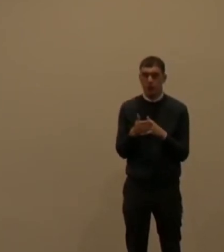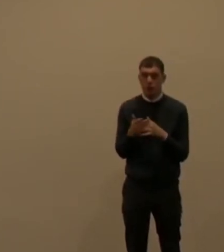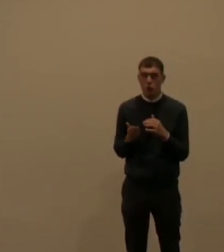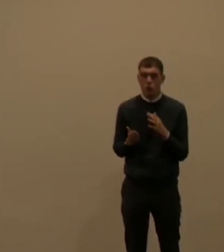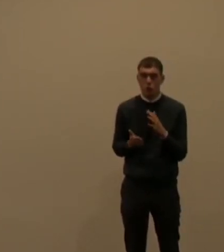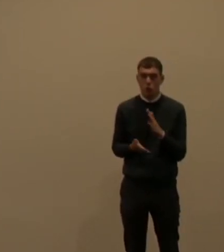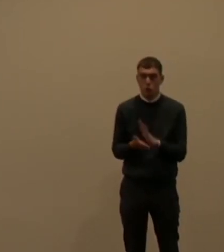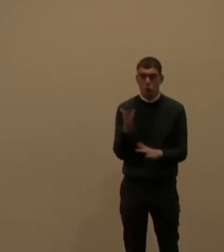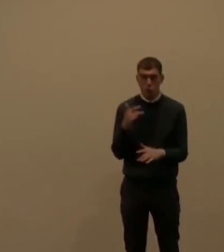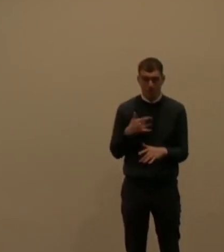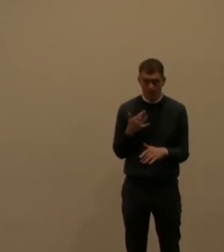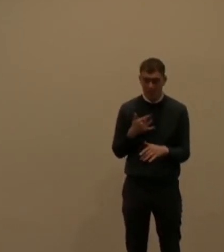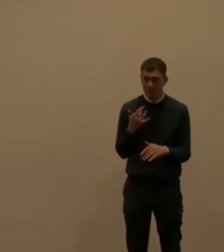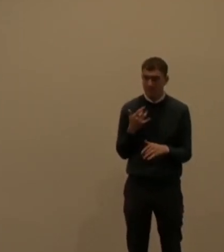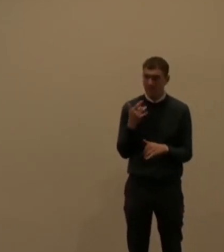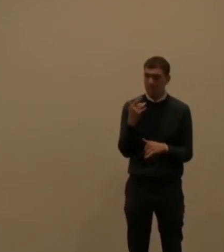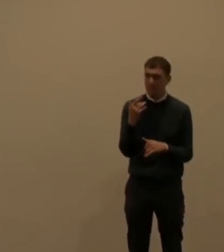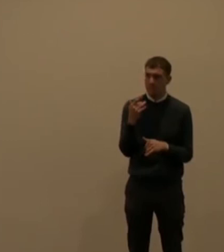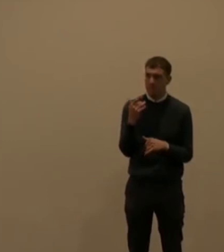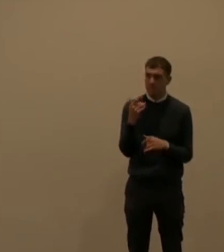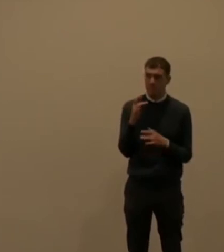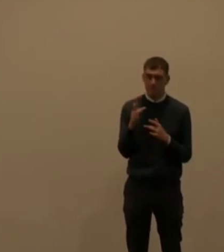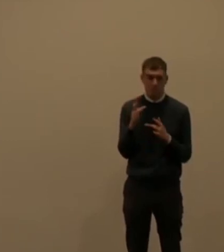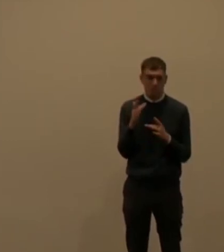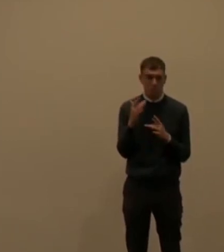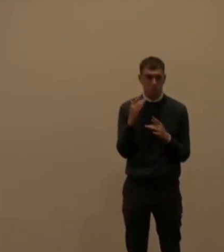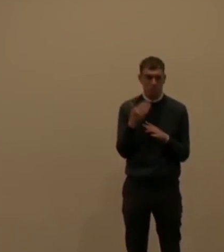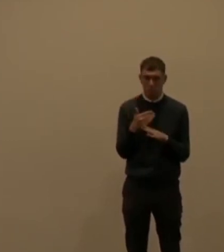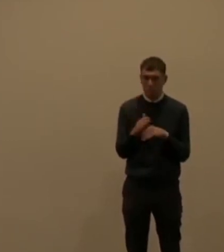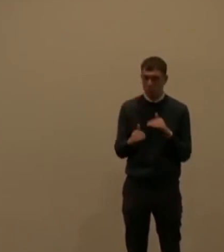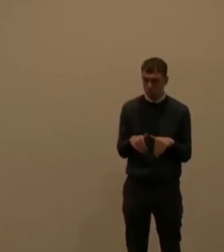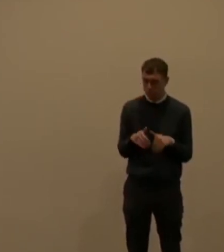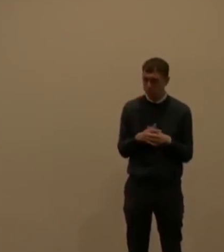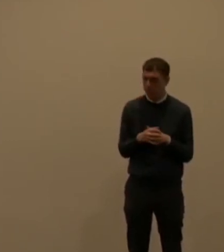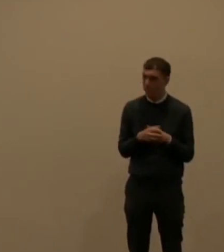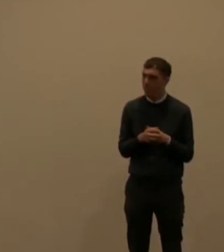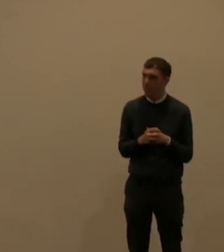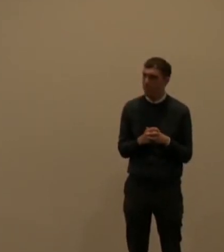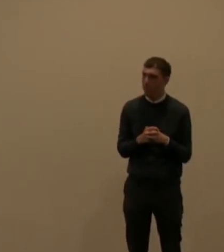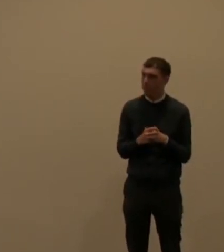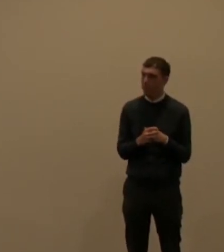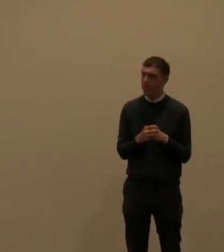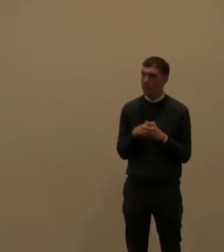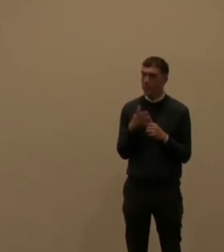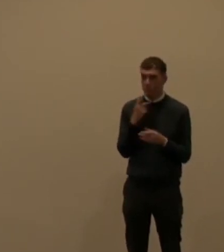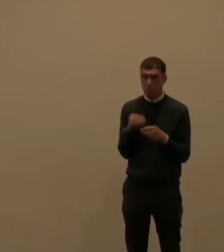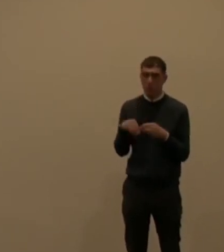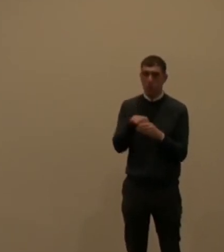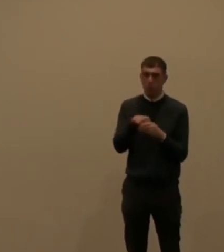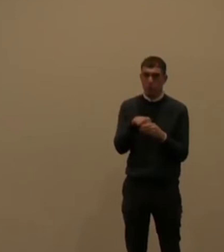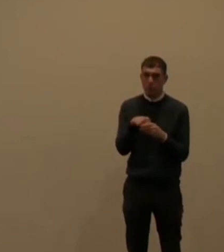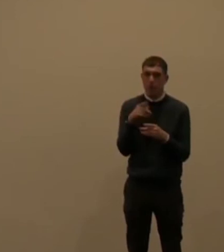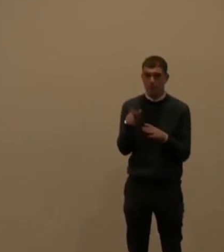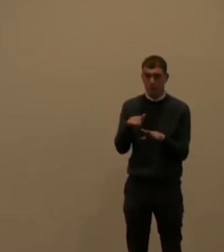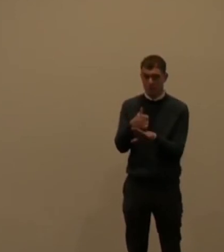Readiness Workshop. Once again, you get the questionnaire, you answer different levels of questions, you fill them in, and based